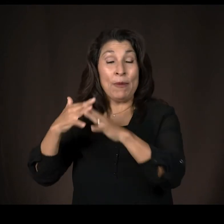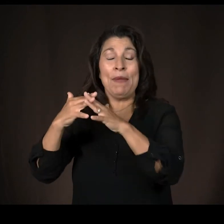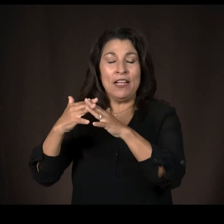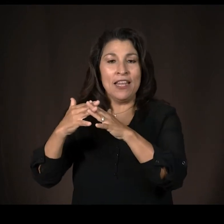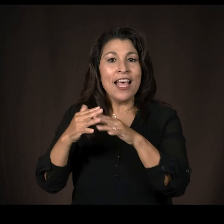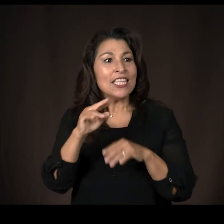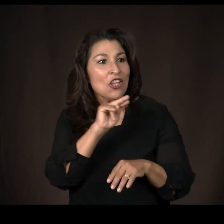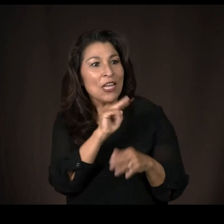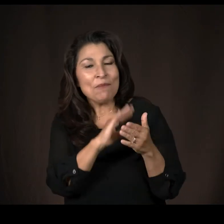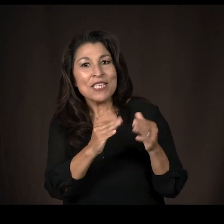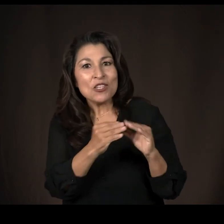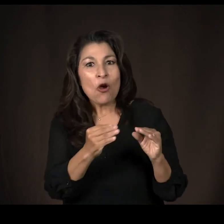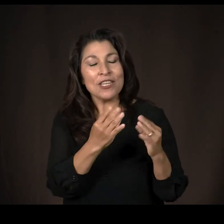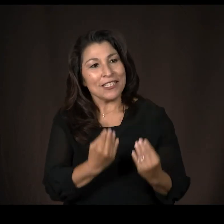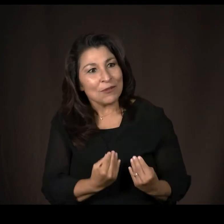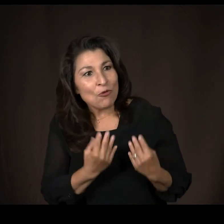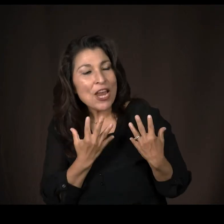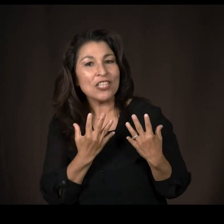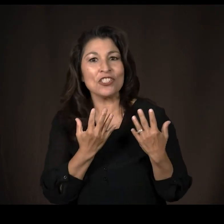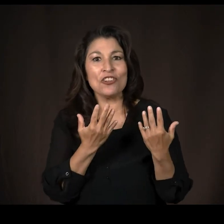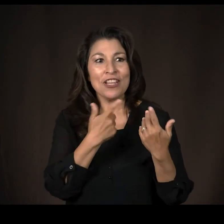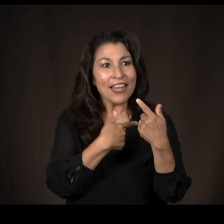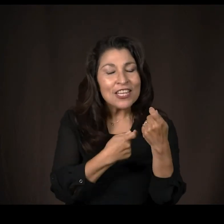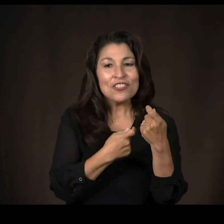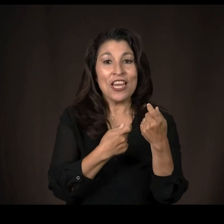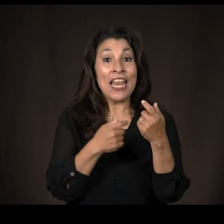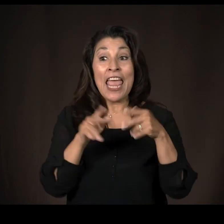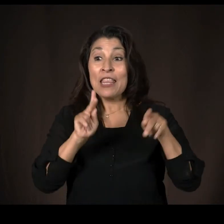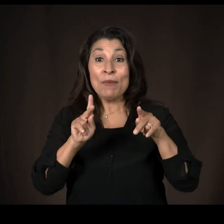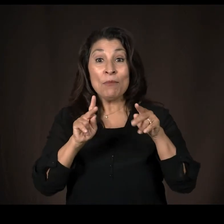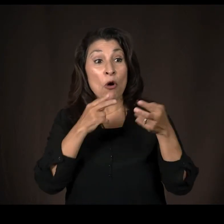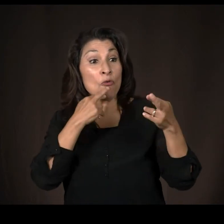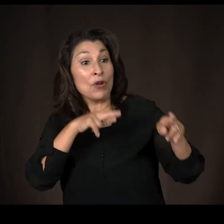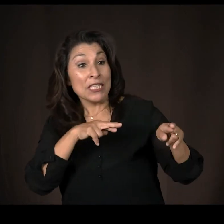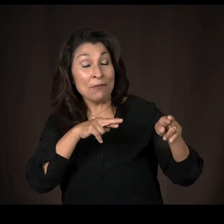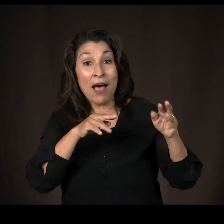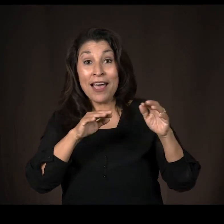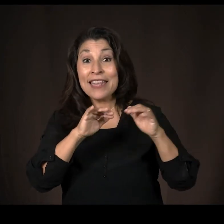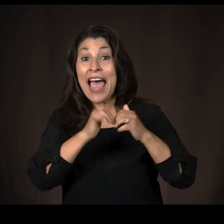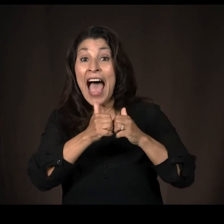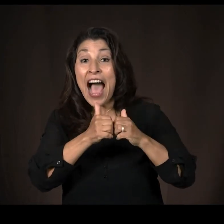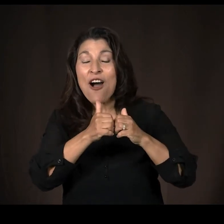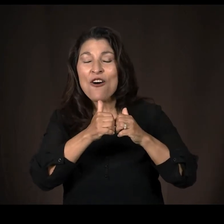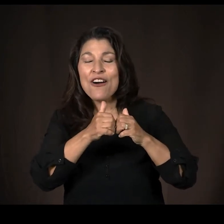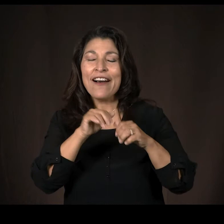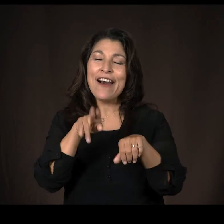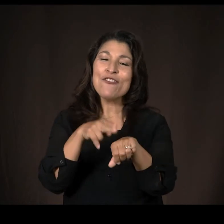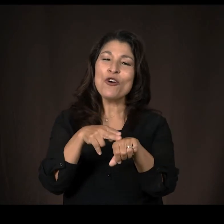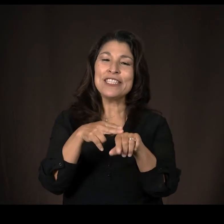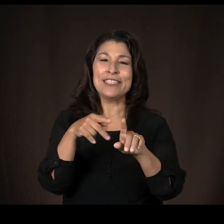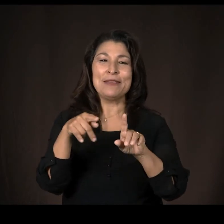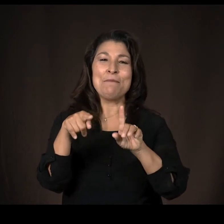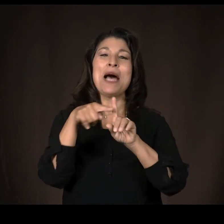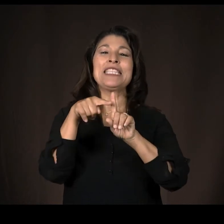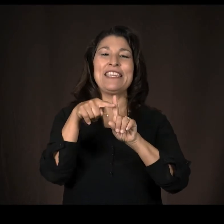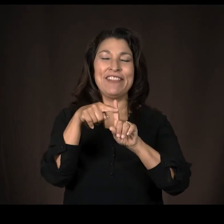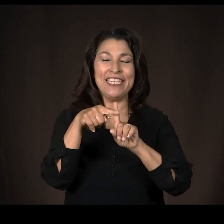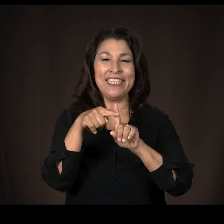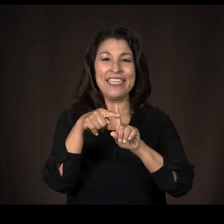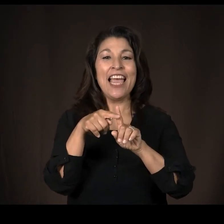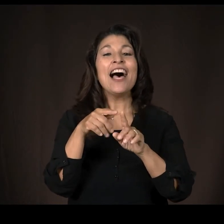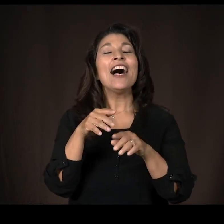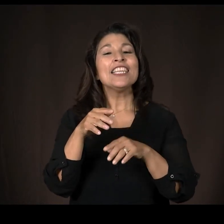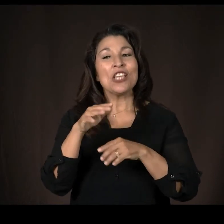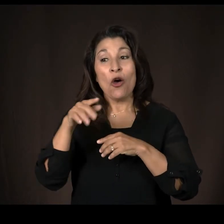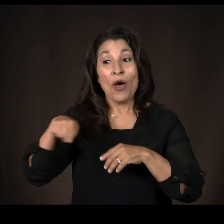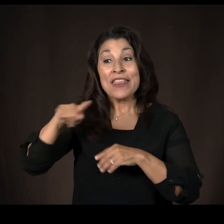thrilling and it's inspirational, it's convincing. And the people, how do they respond? Of course, positively. Verse 18. So they